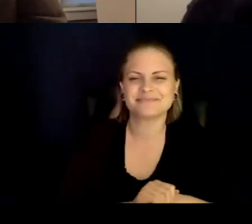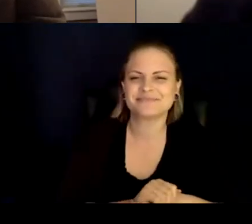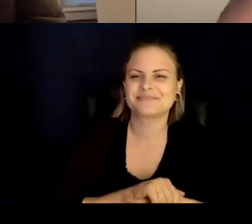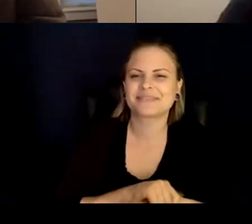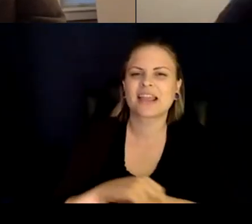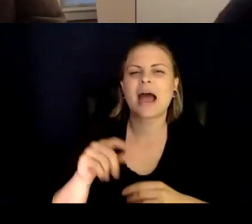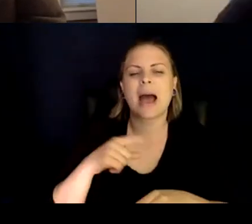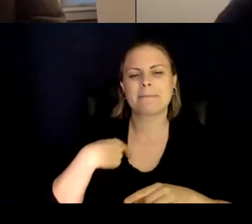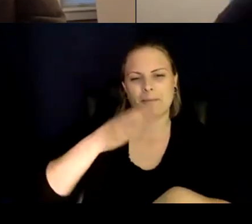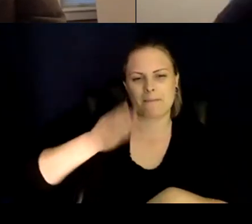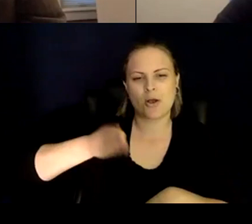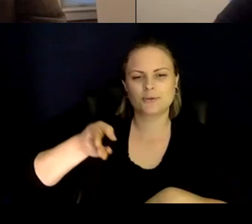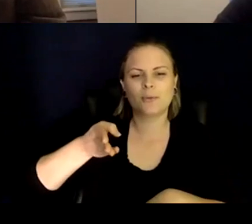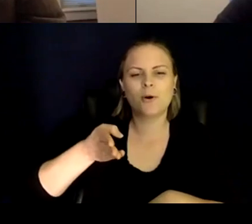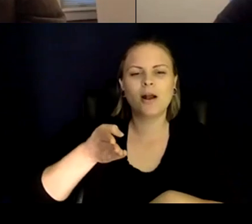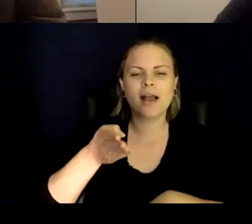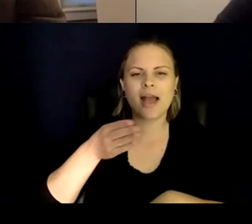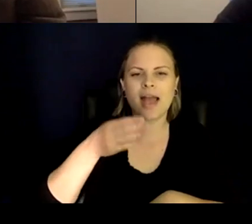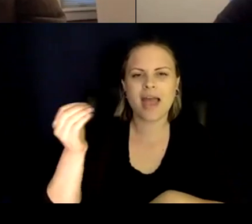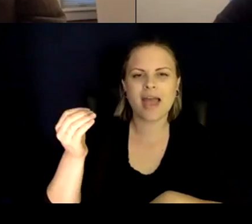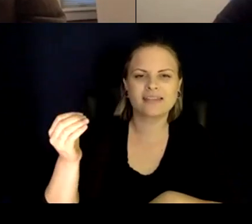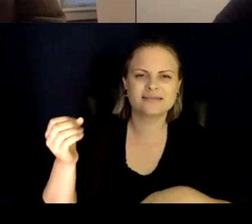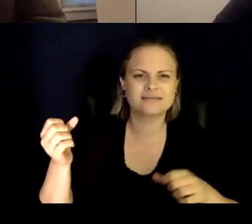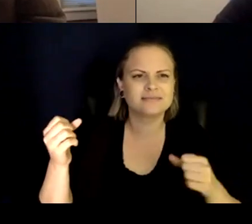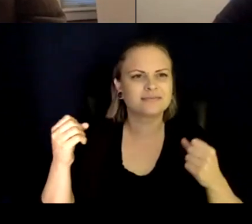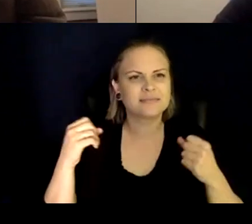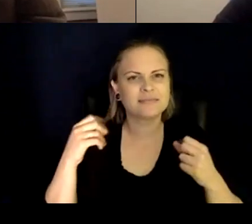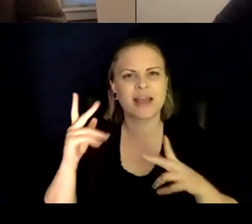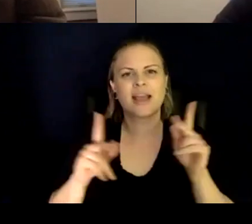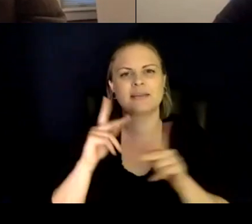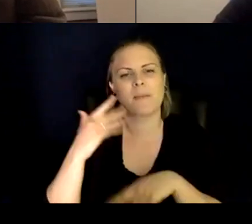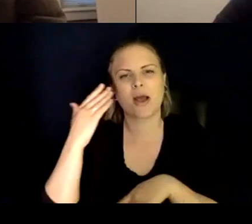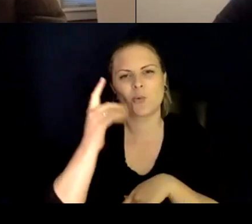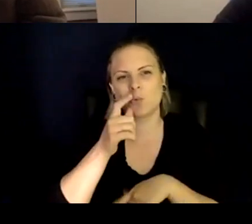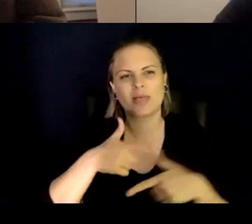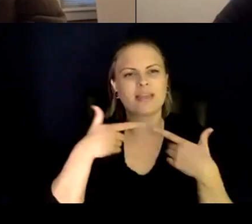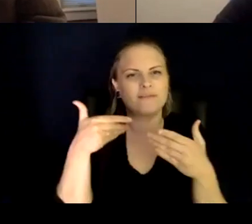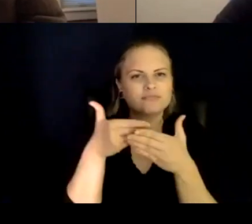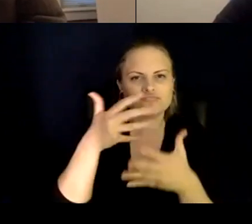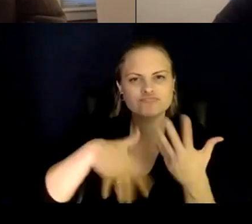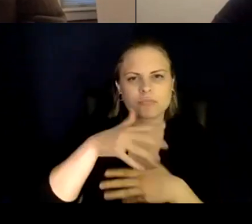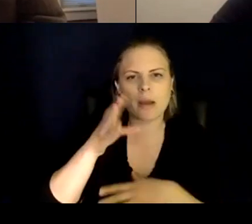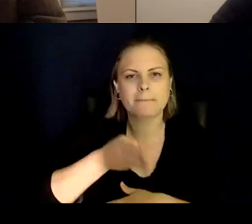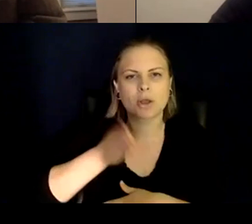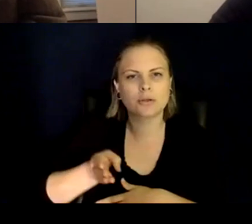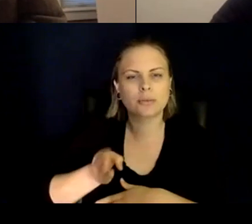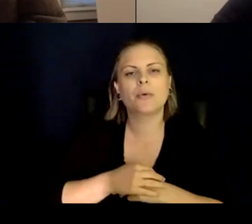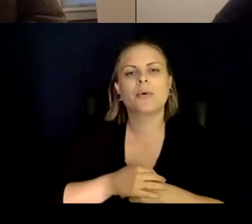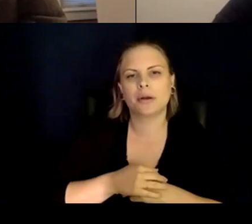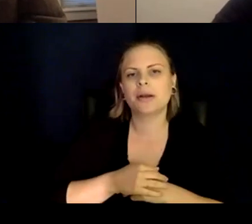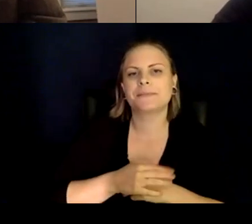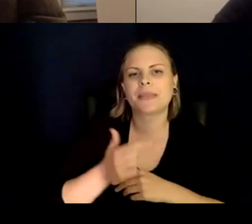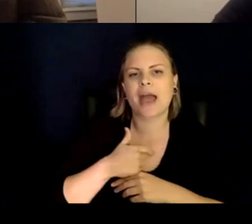But I'm in Baltimore, and there are an awful lot of people I know who live in and around Baltimore. And